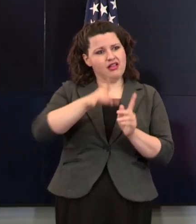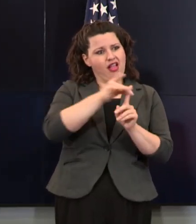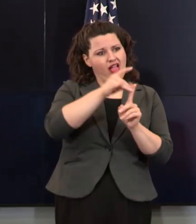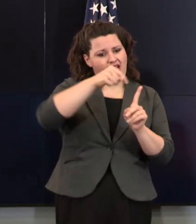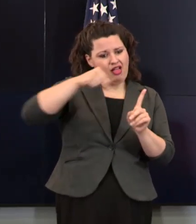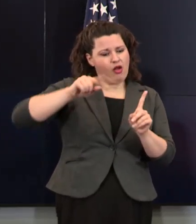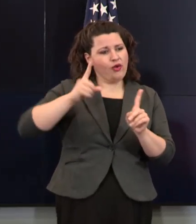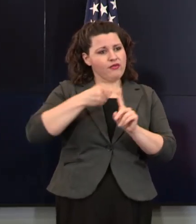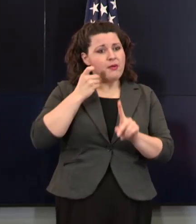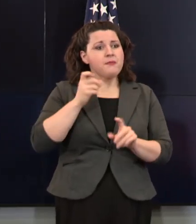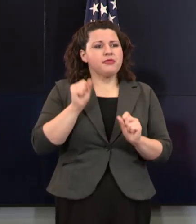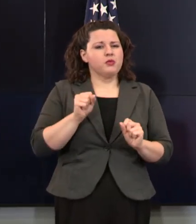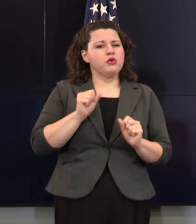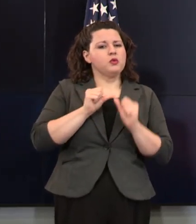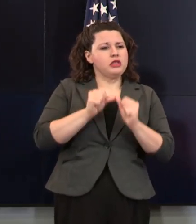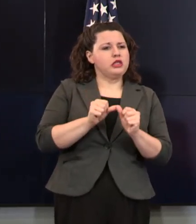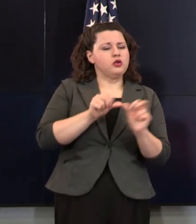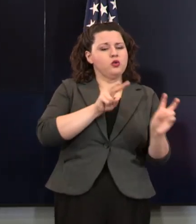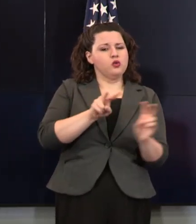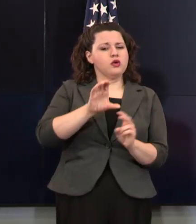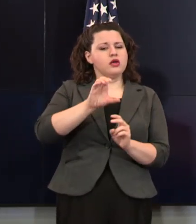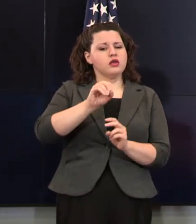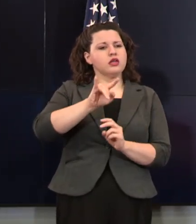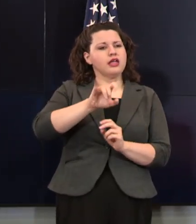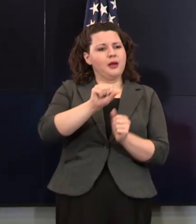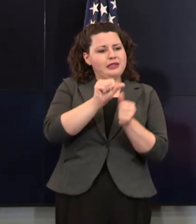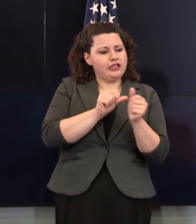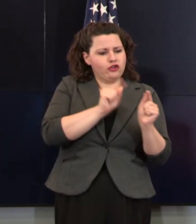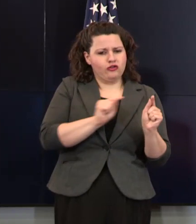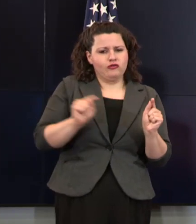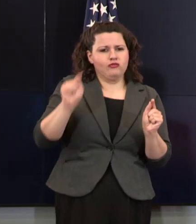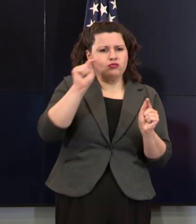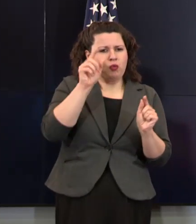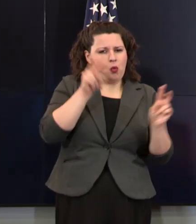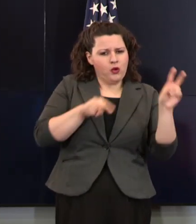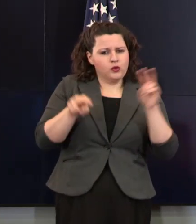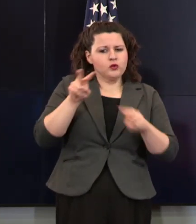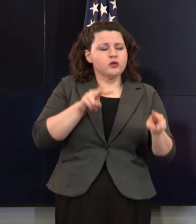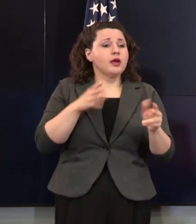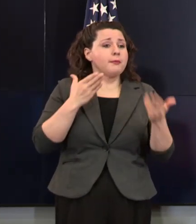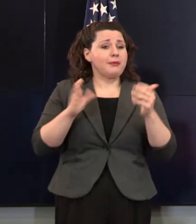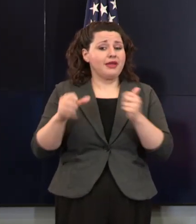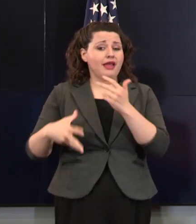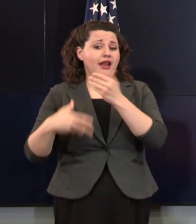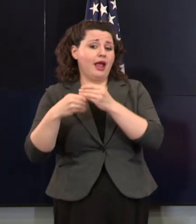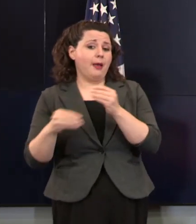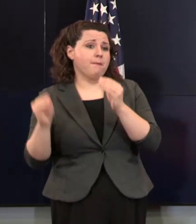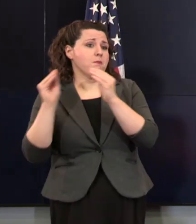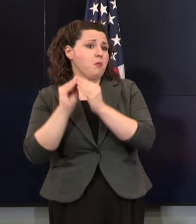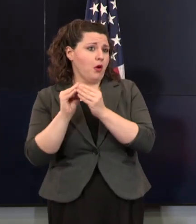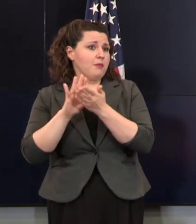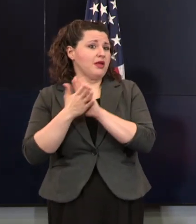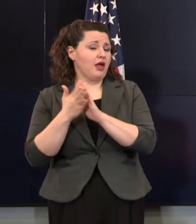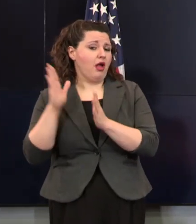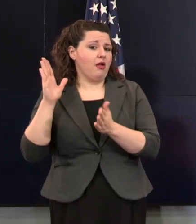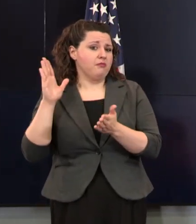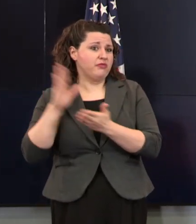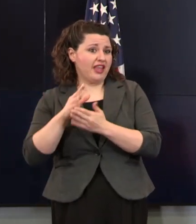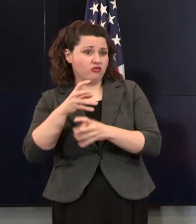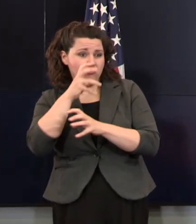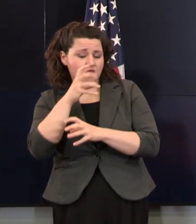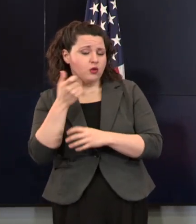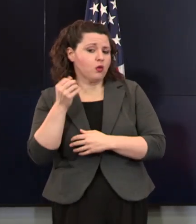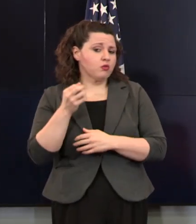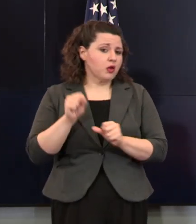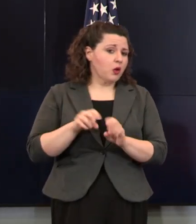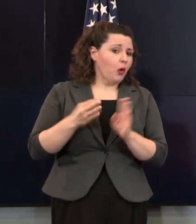continue to watch counties and see if there's maybe additional counties that we can bring on, or maybe there's additional things that we can start to open